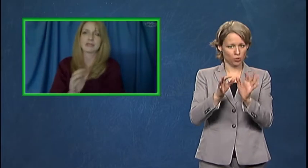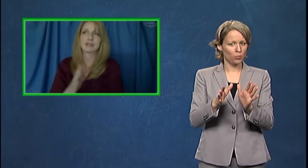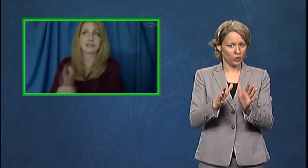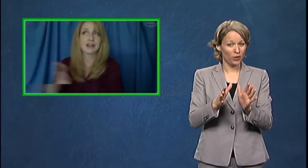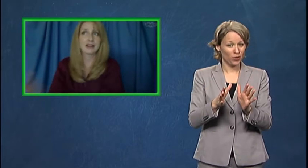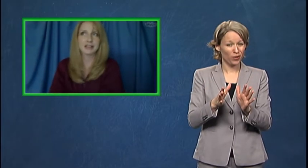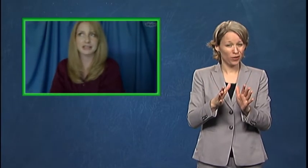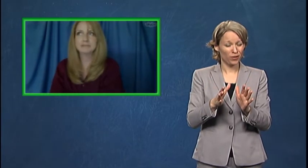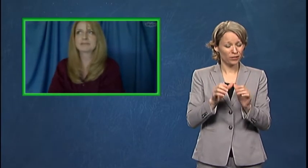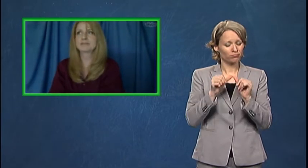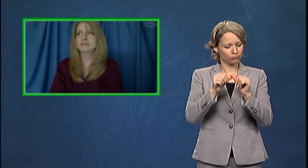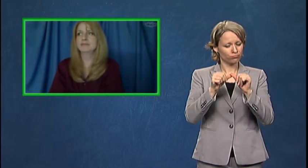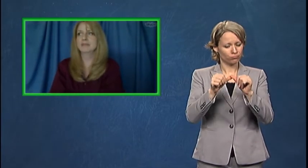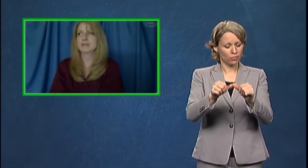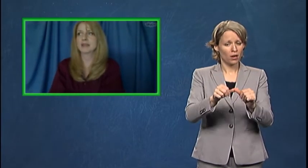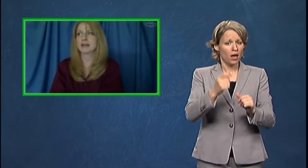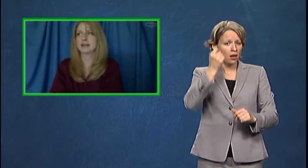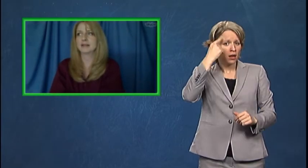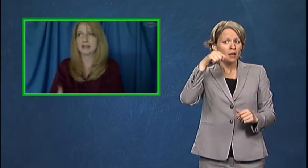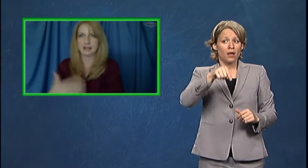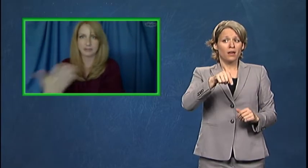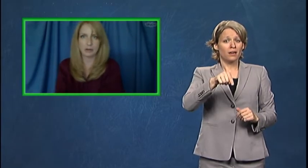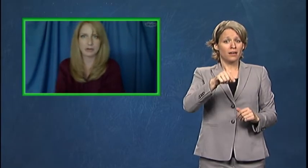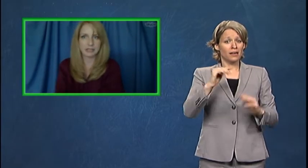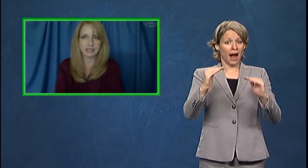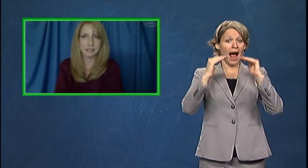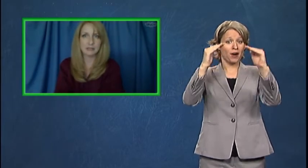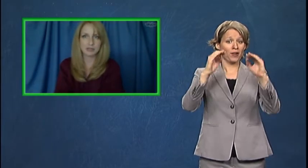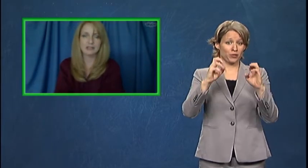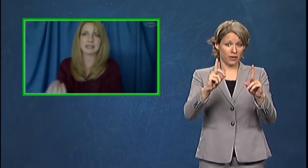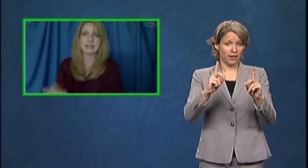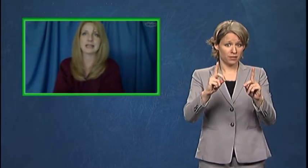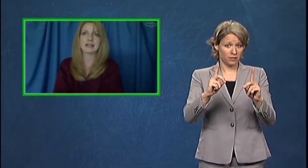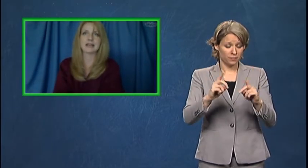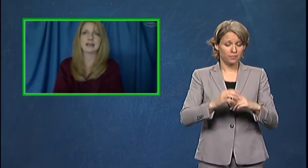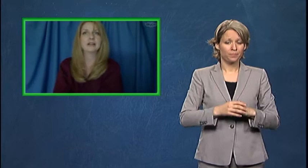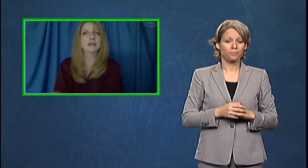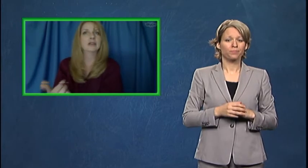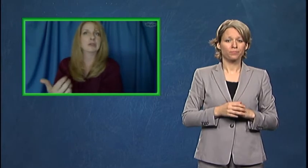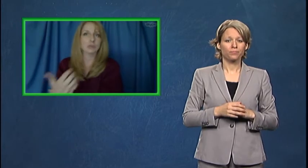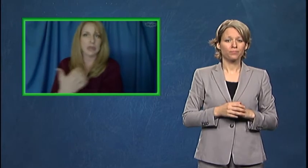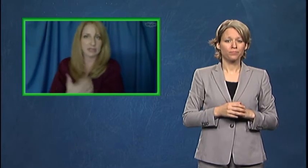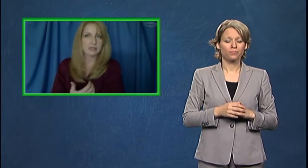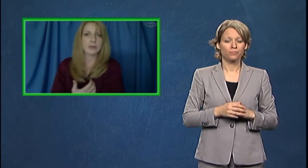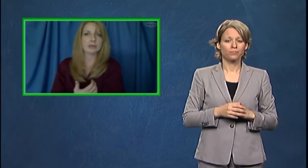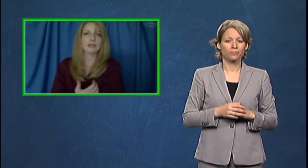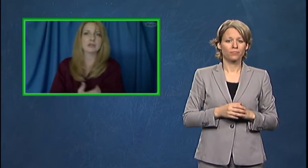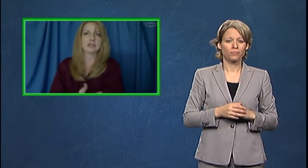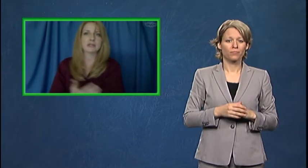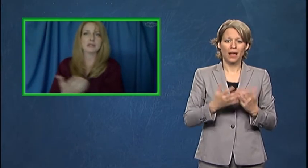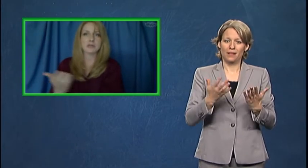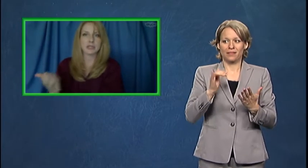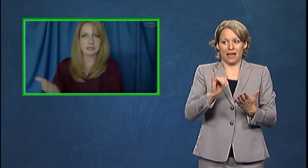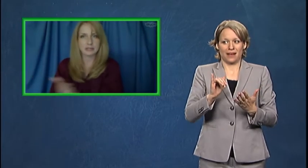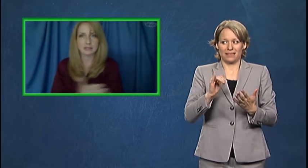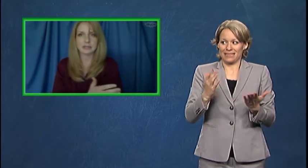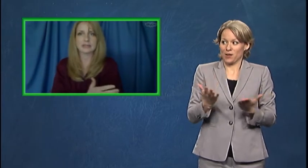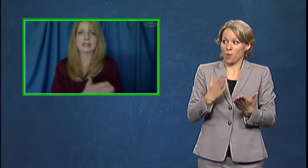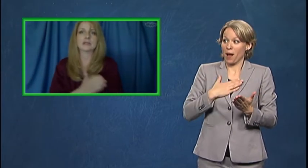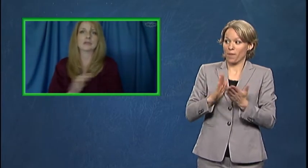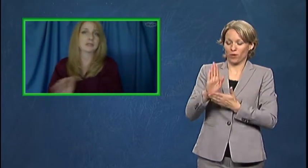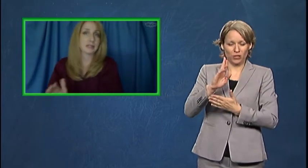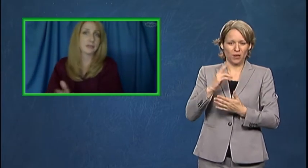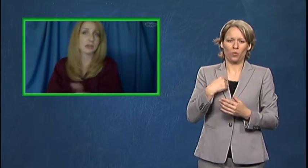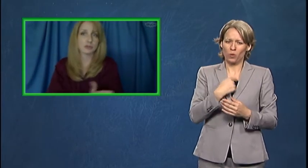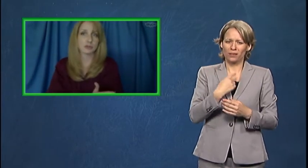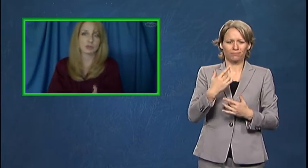12, but this is higher ed. And that I've already said, previously stated, that that's the way we do business. We consistently